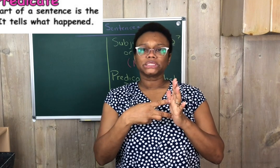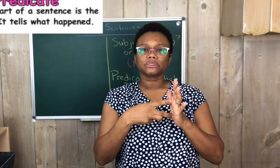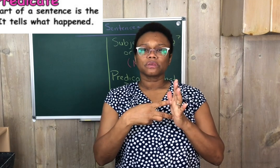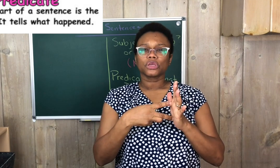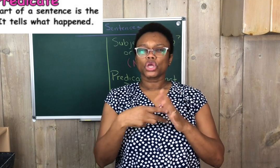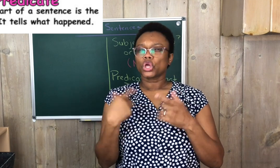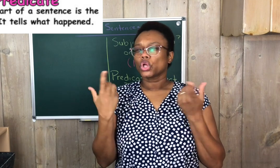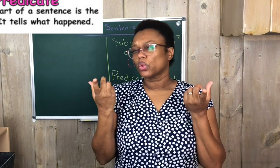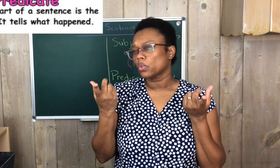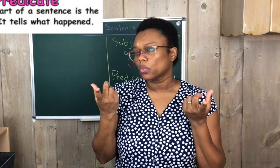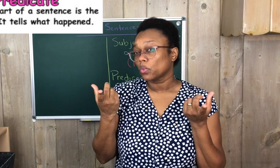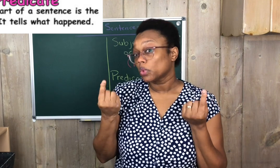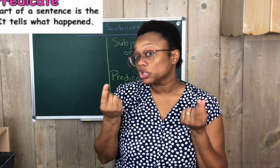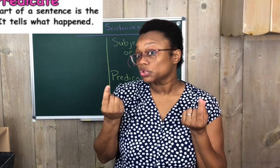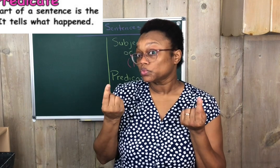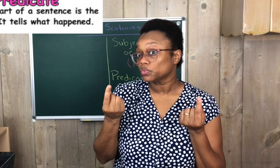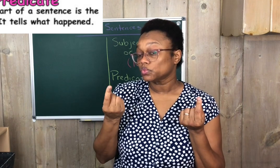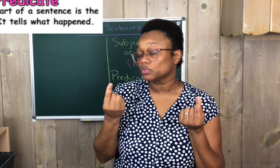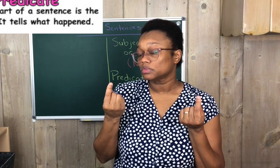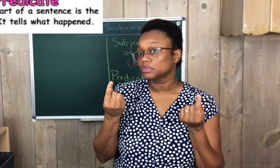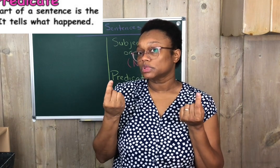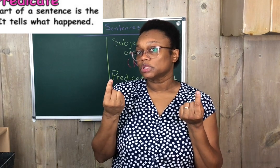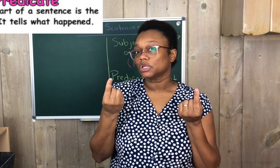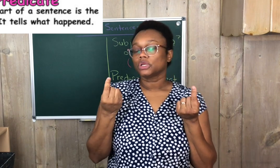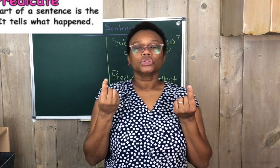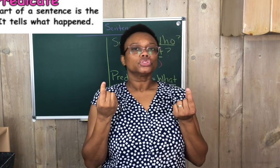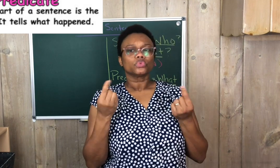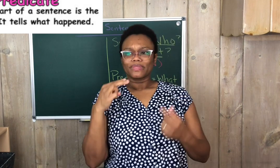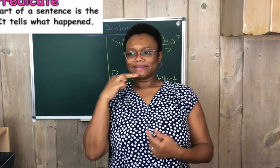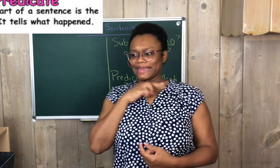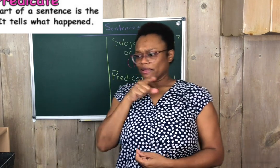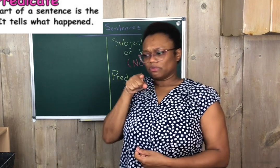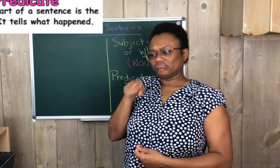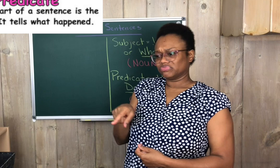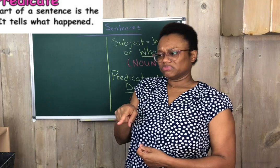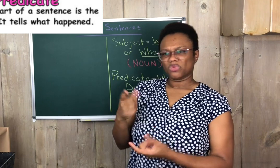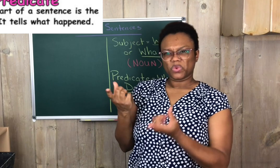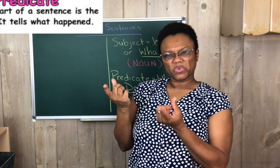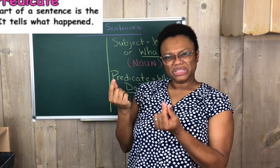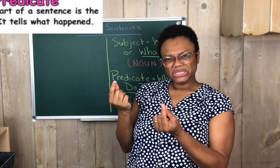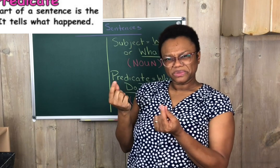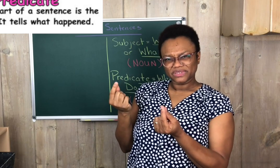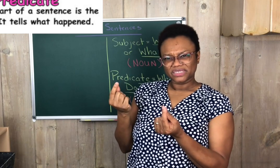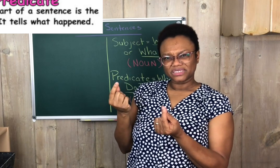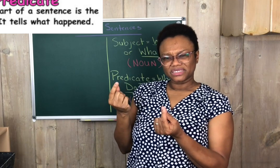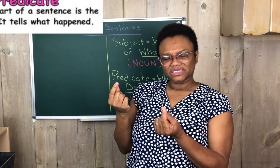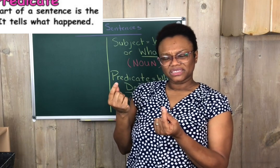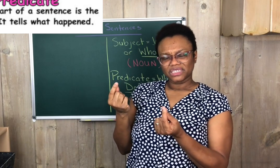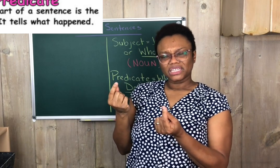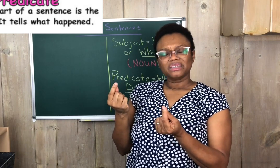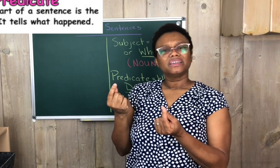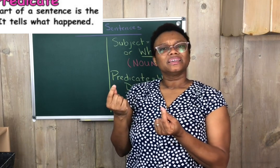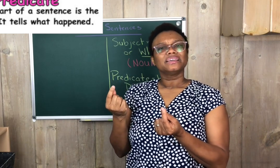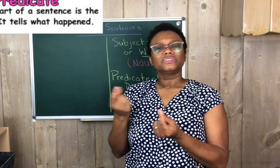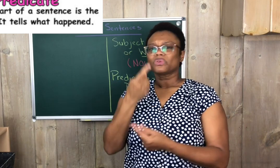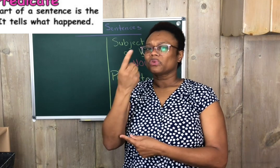That means what you're doing. So if you have a noun, what is that noun